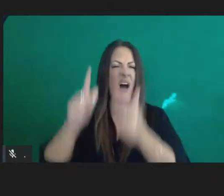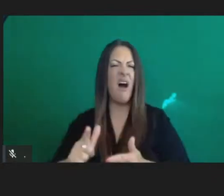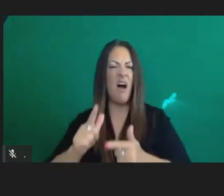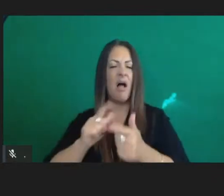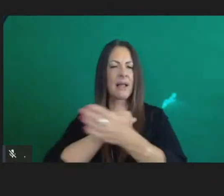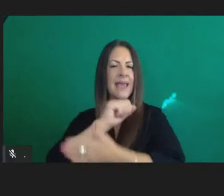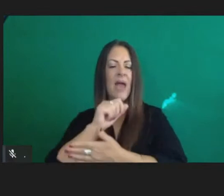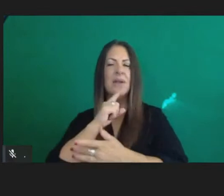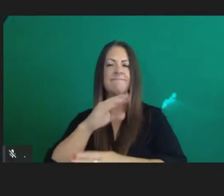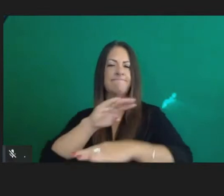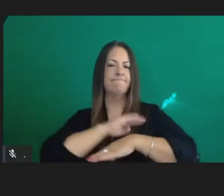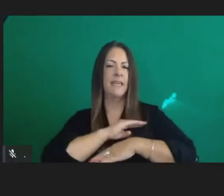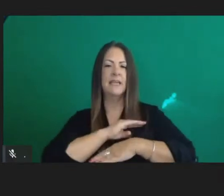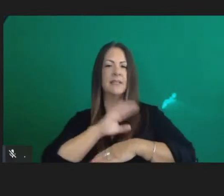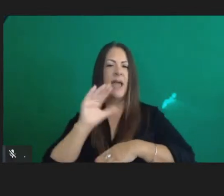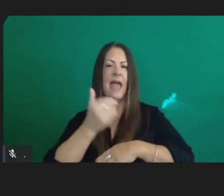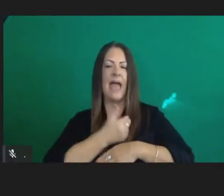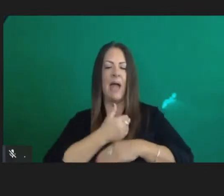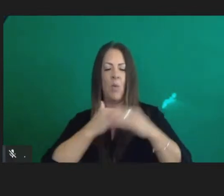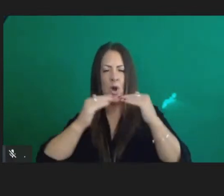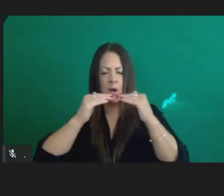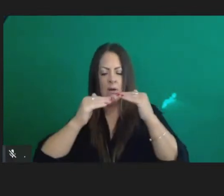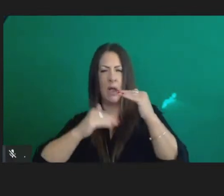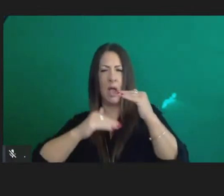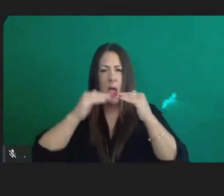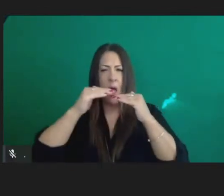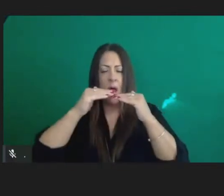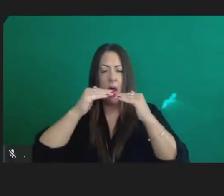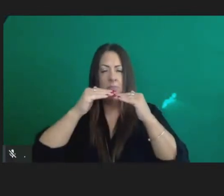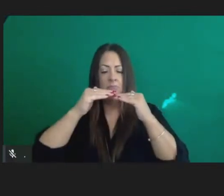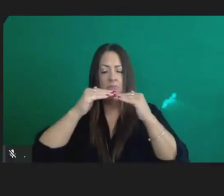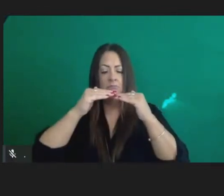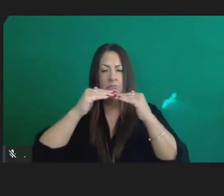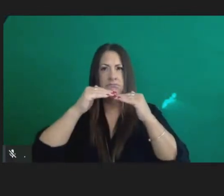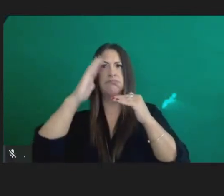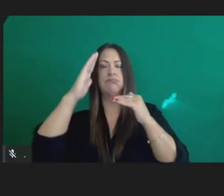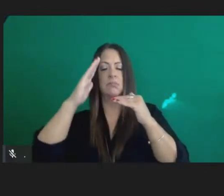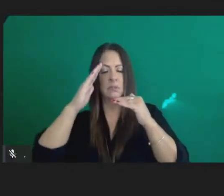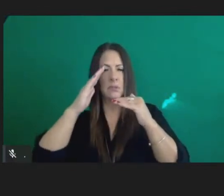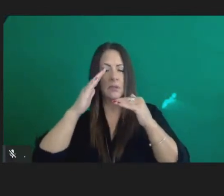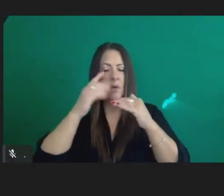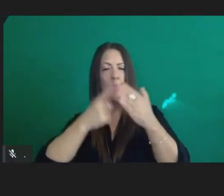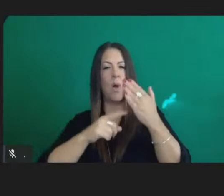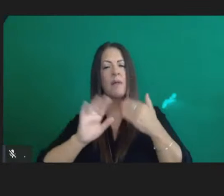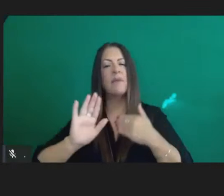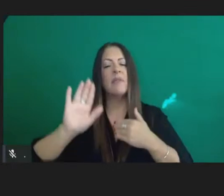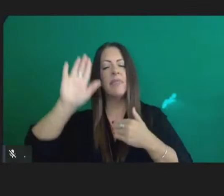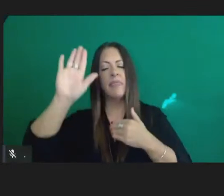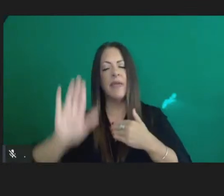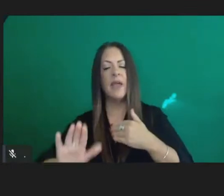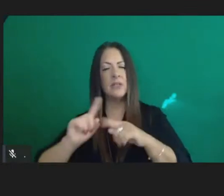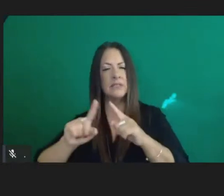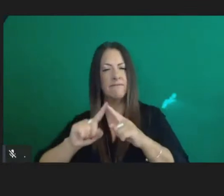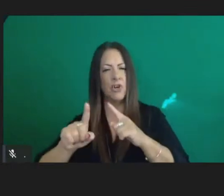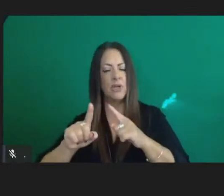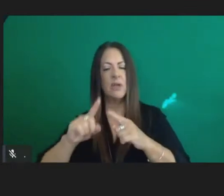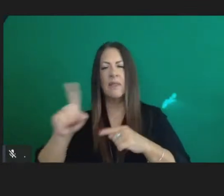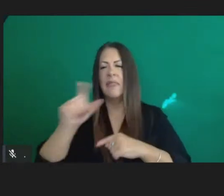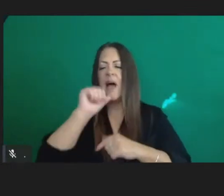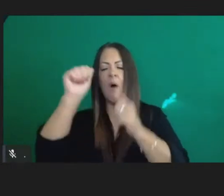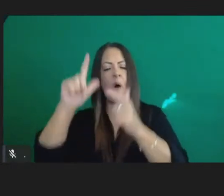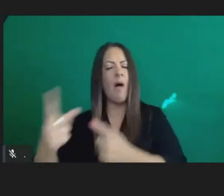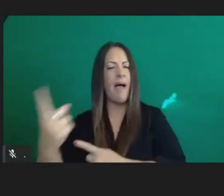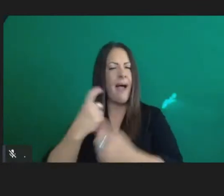tier system has asked for a discussion about their data. We make that available to make sure that